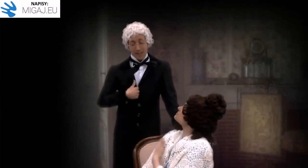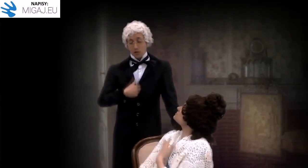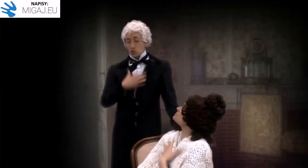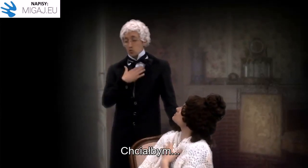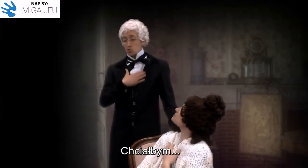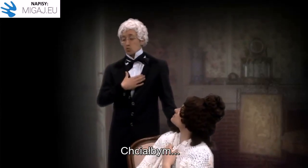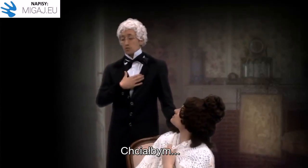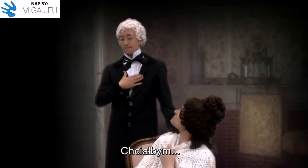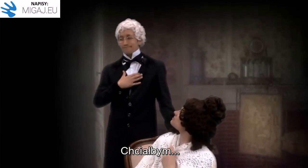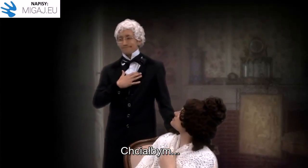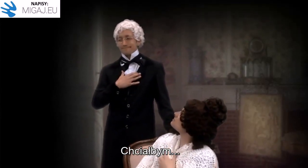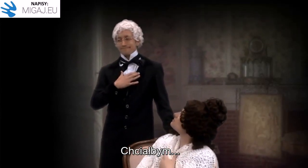I wish...